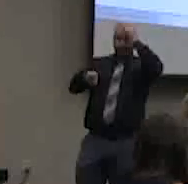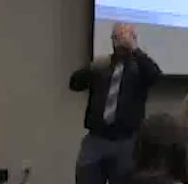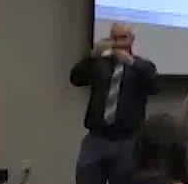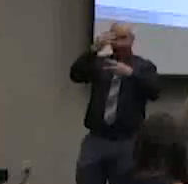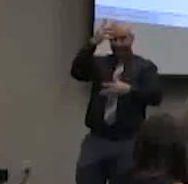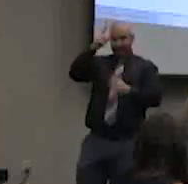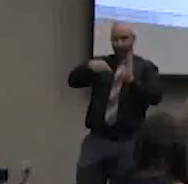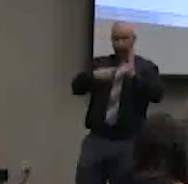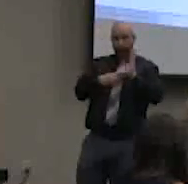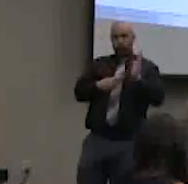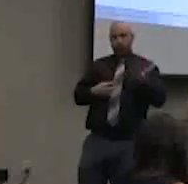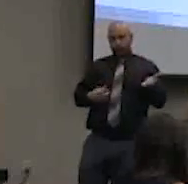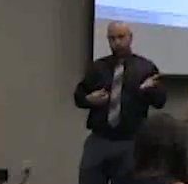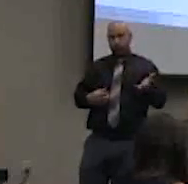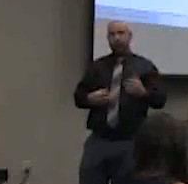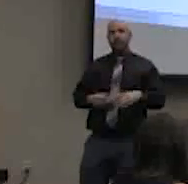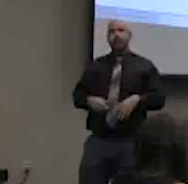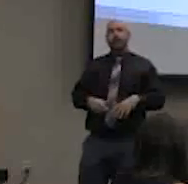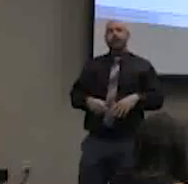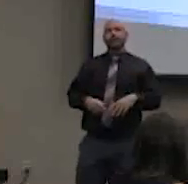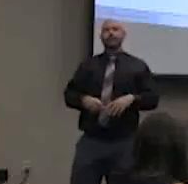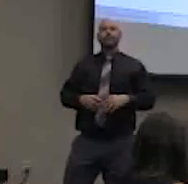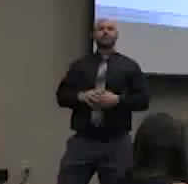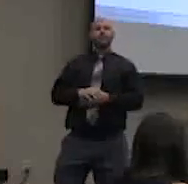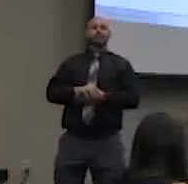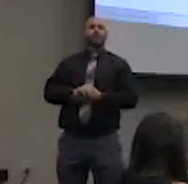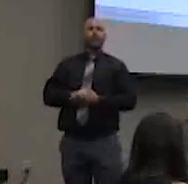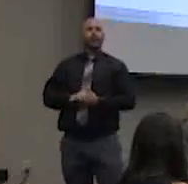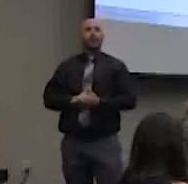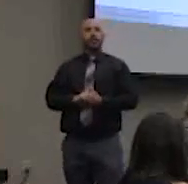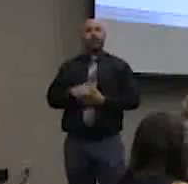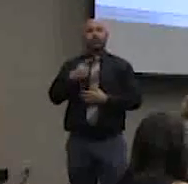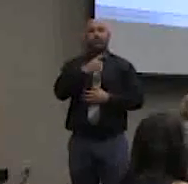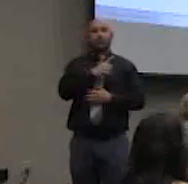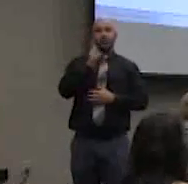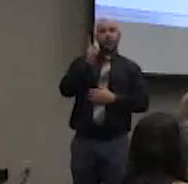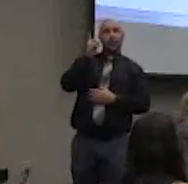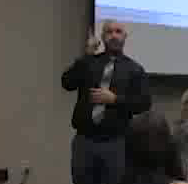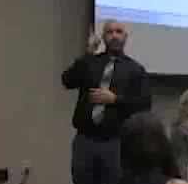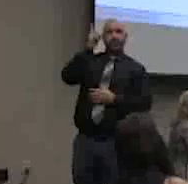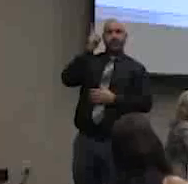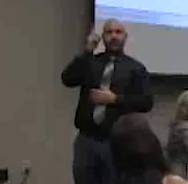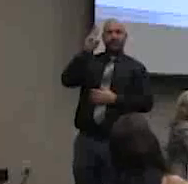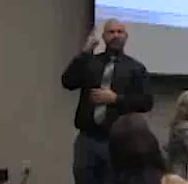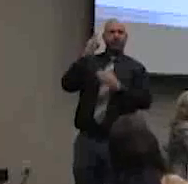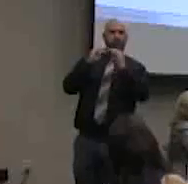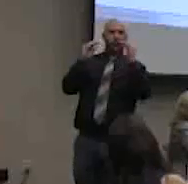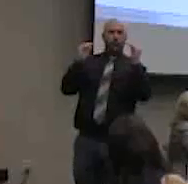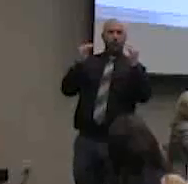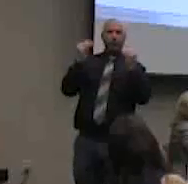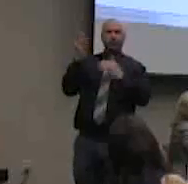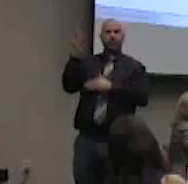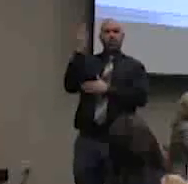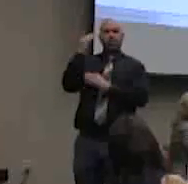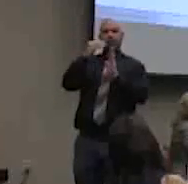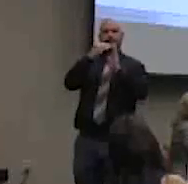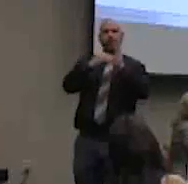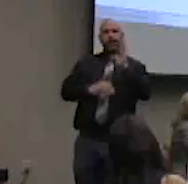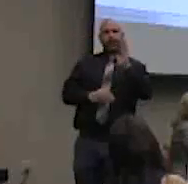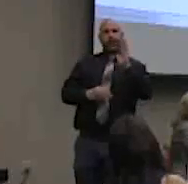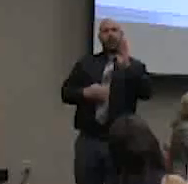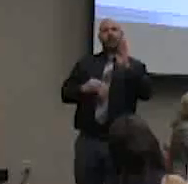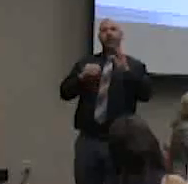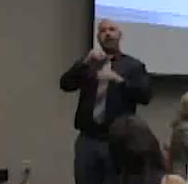going. She was actually upstairs this morning filling out an application for licensure for one of